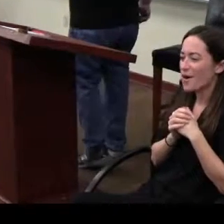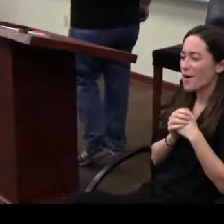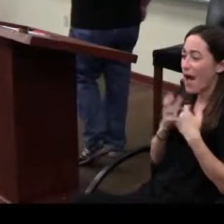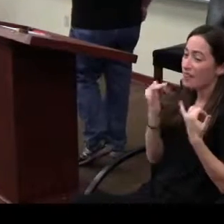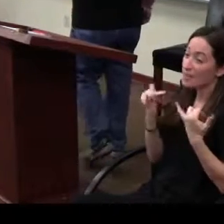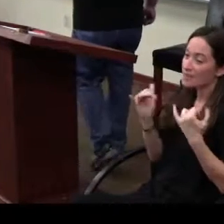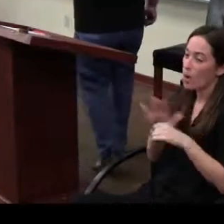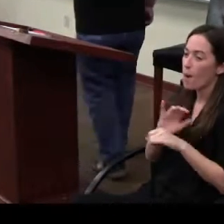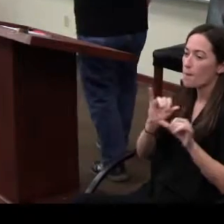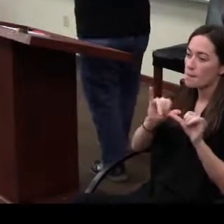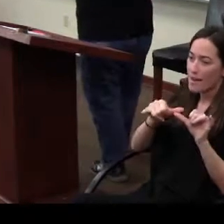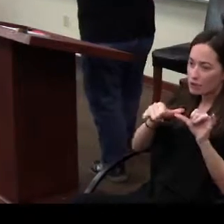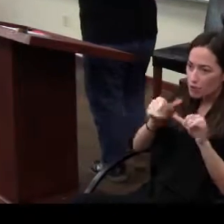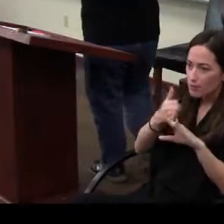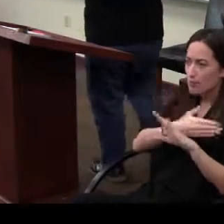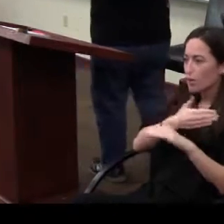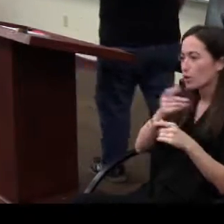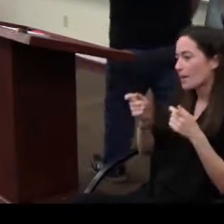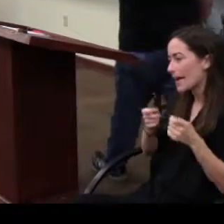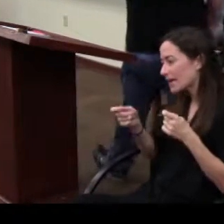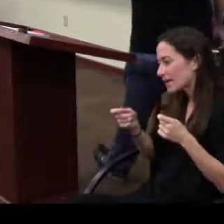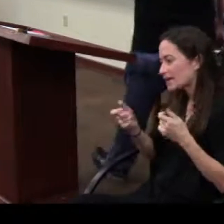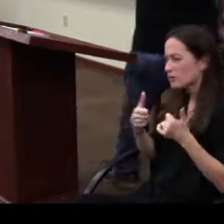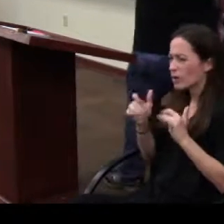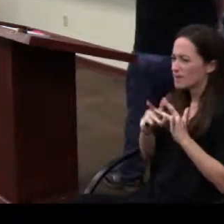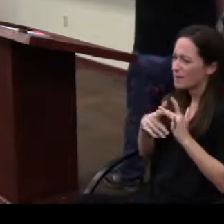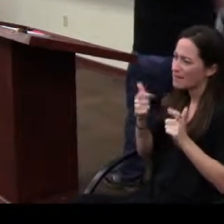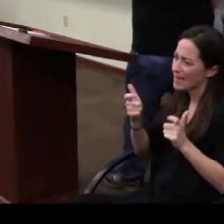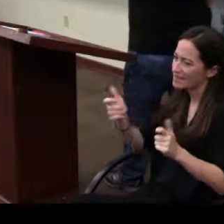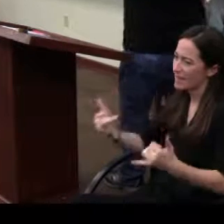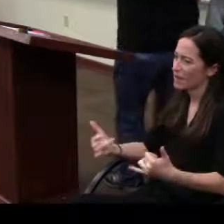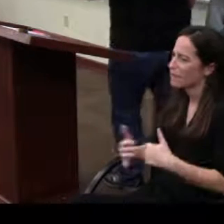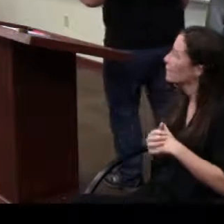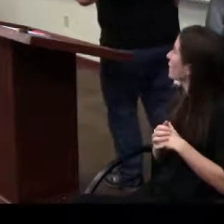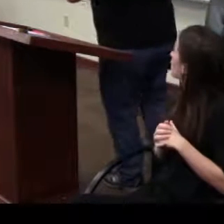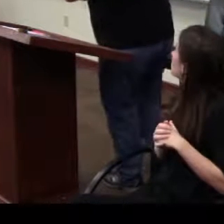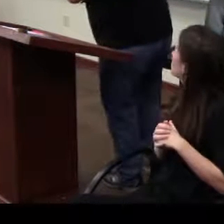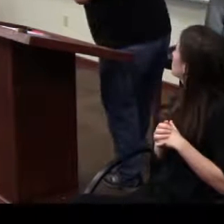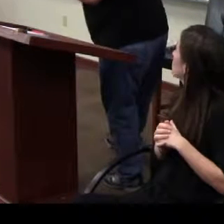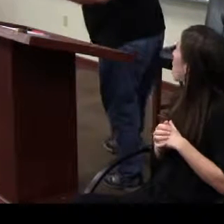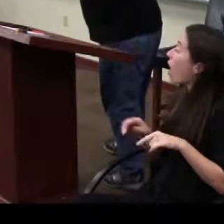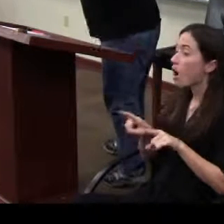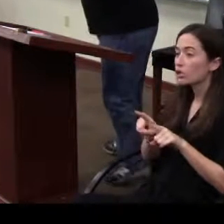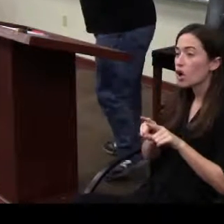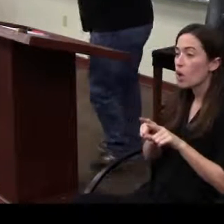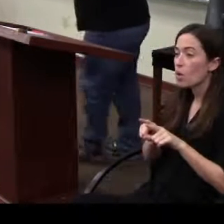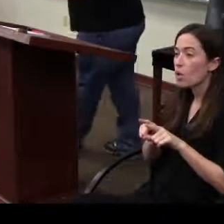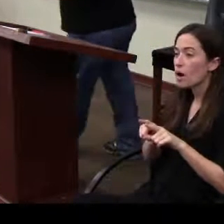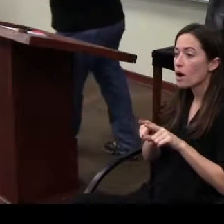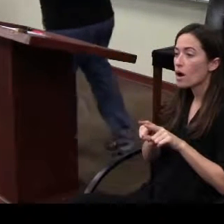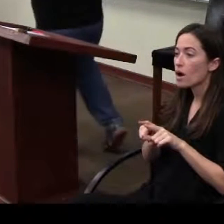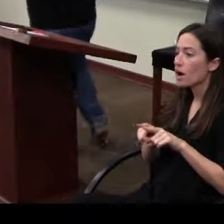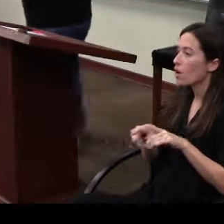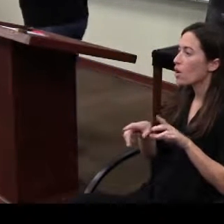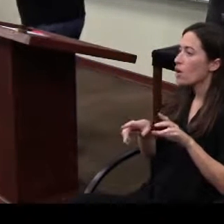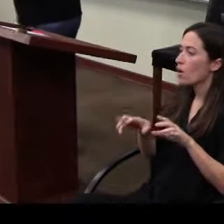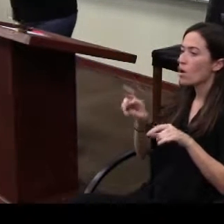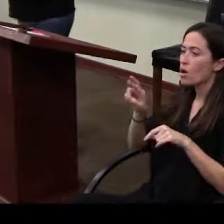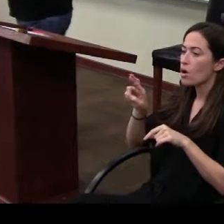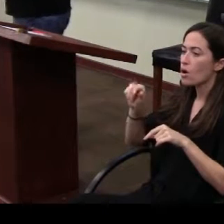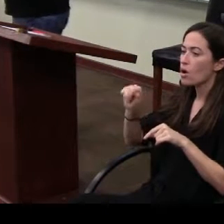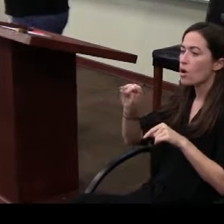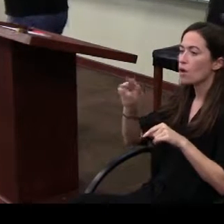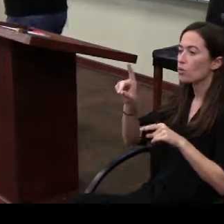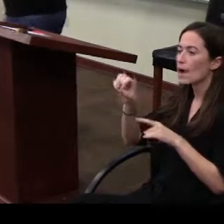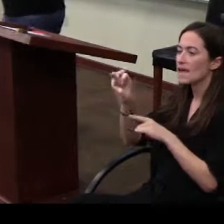this is the whole measuring, managing. I'm trying to go pretty quick through this stuff. The other thing you do is randomize emails to people. Don't